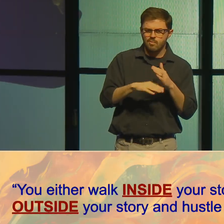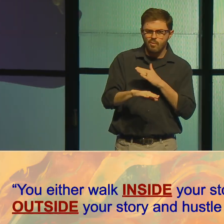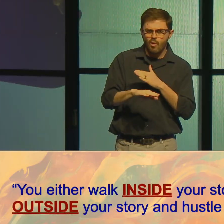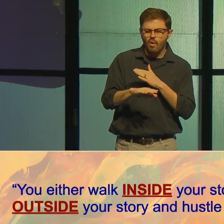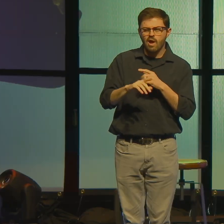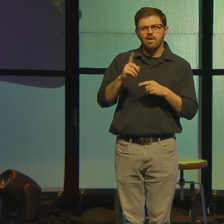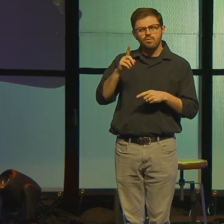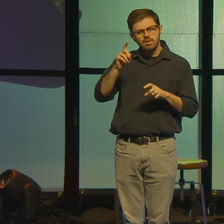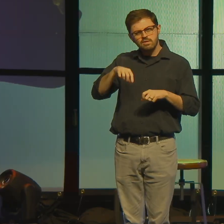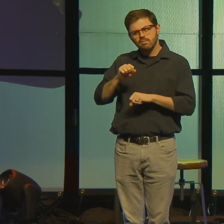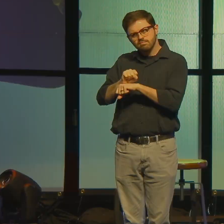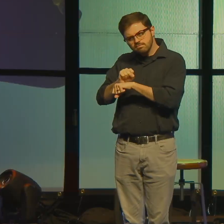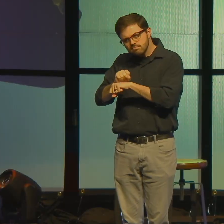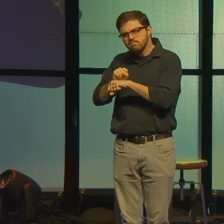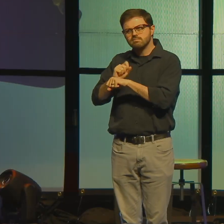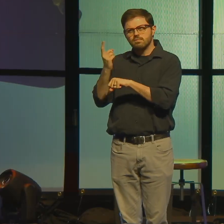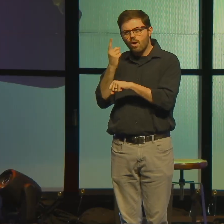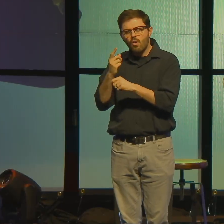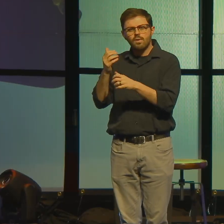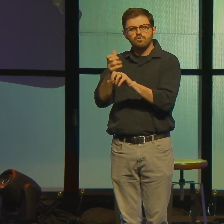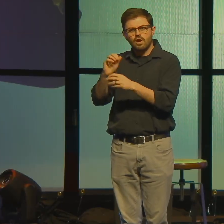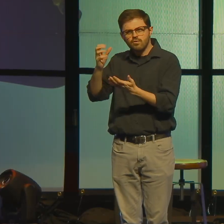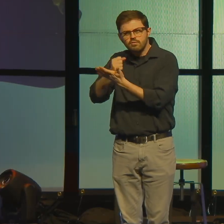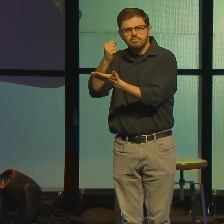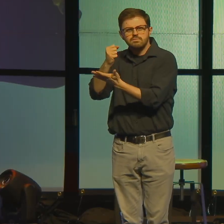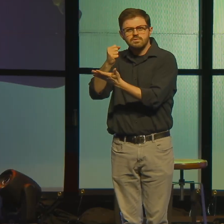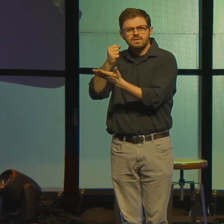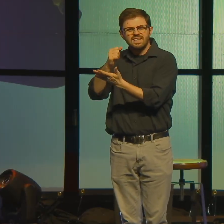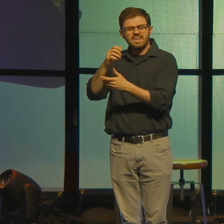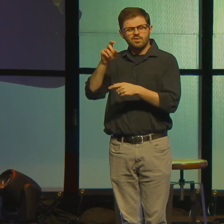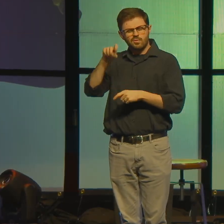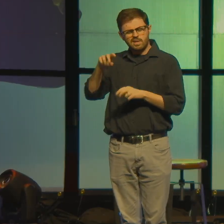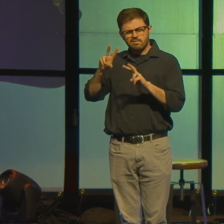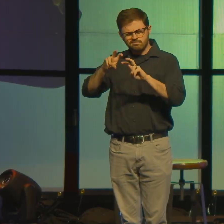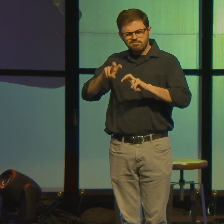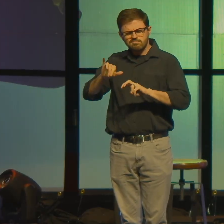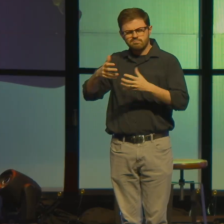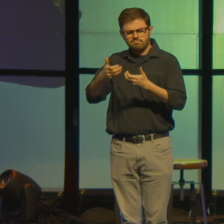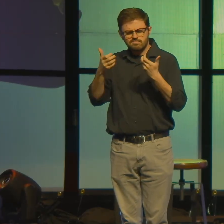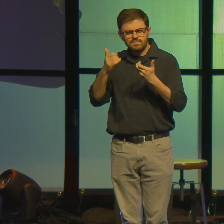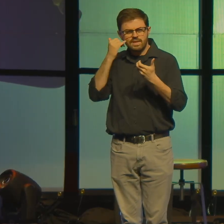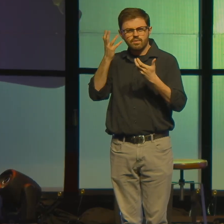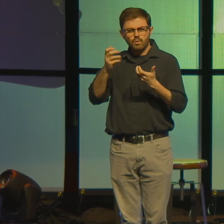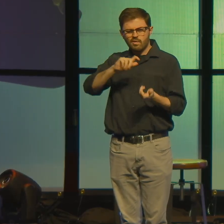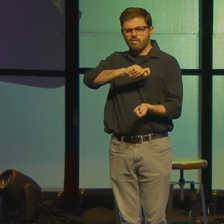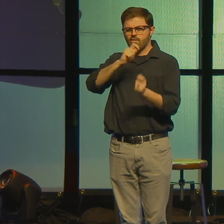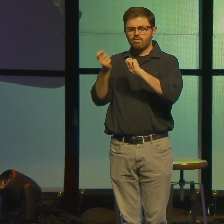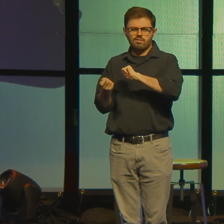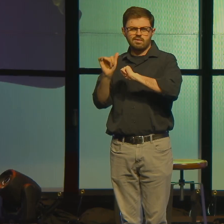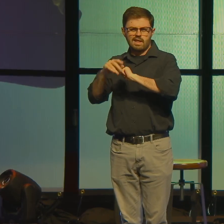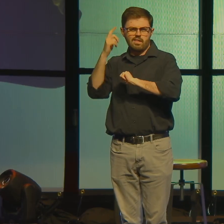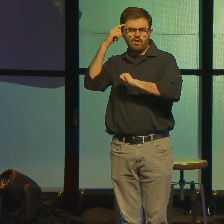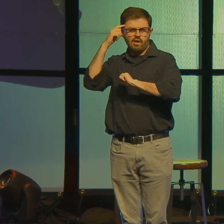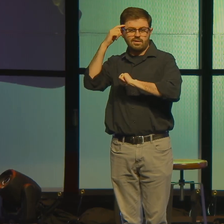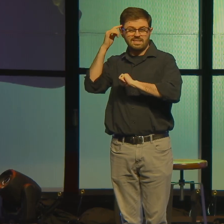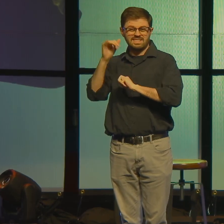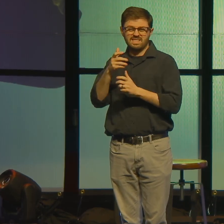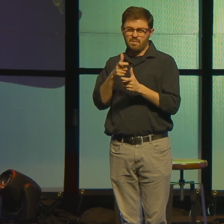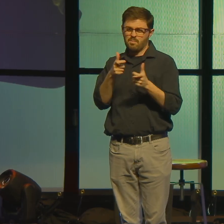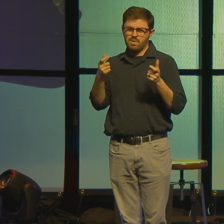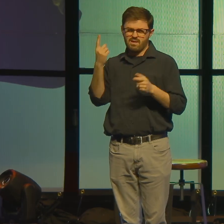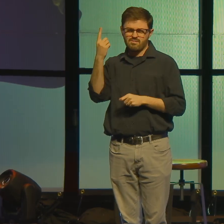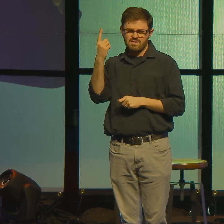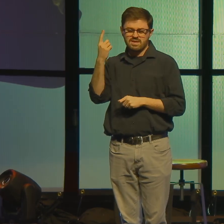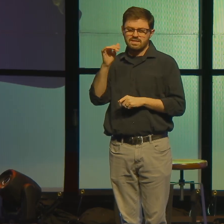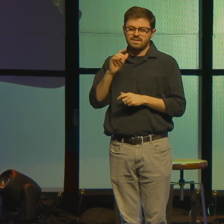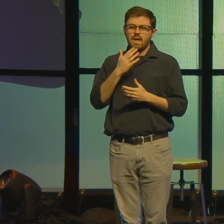And that's what we need to unpack a little bit of if we're going to rethink thoughts, because this is a big one. Because bad